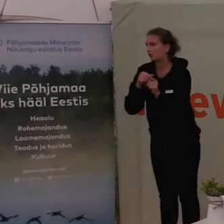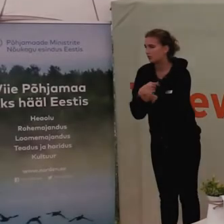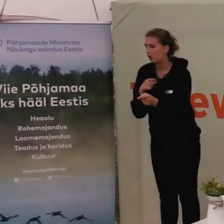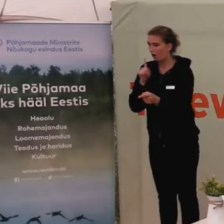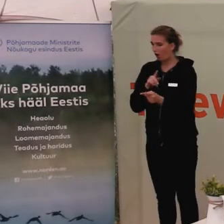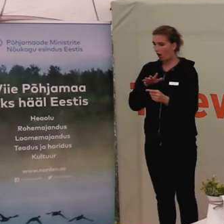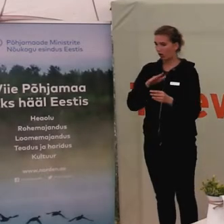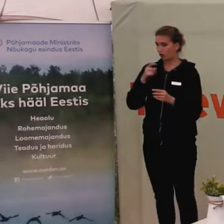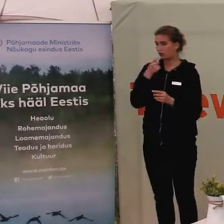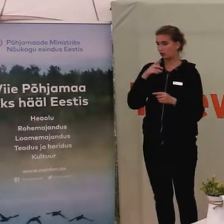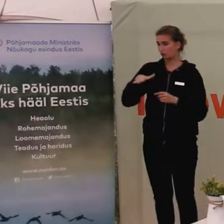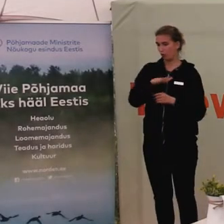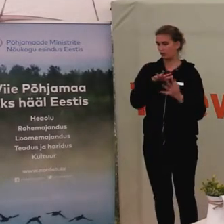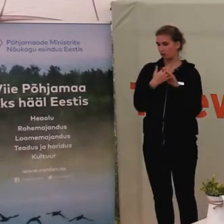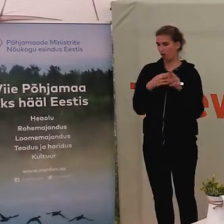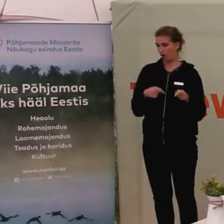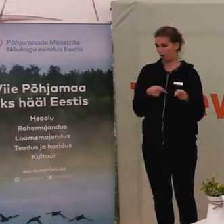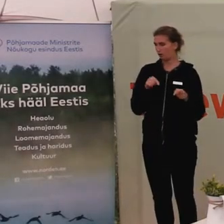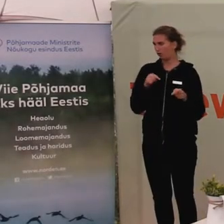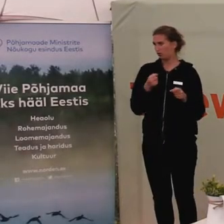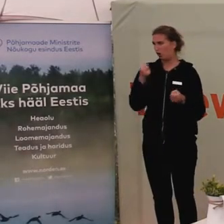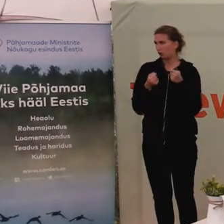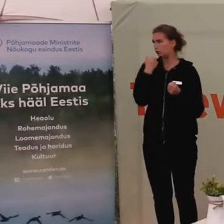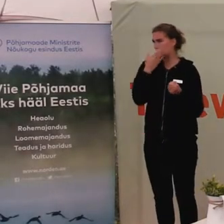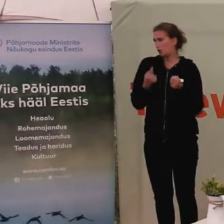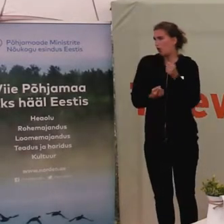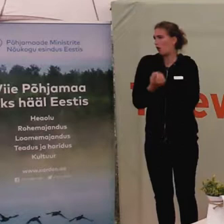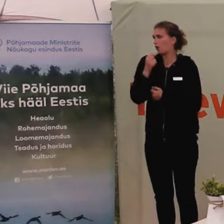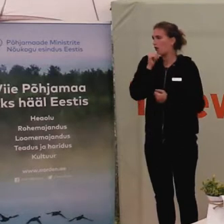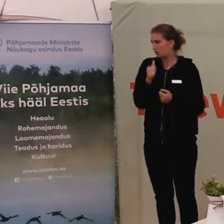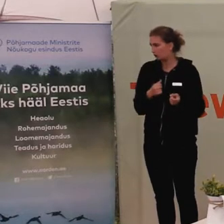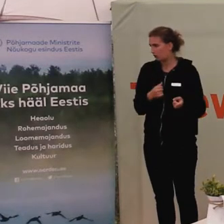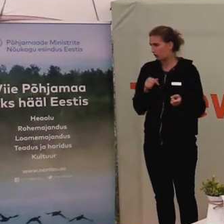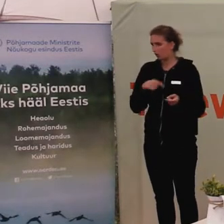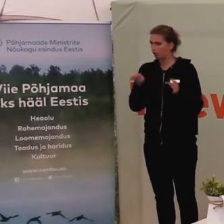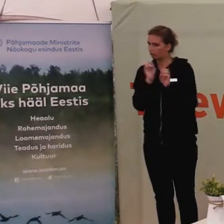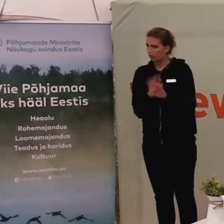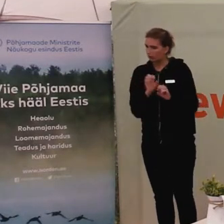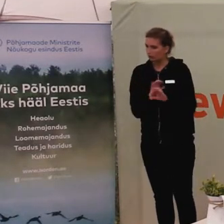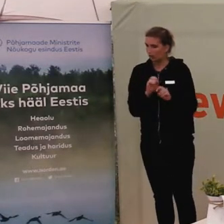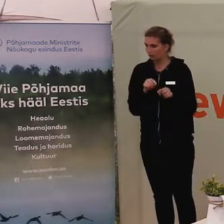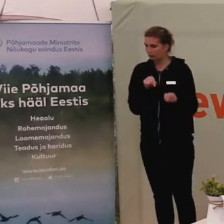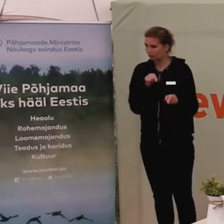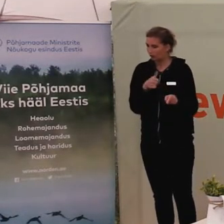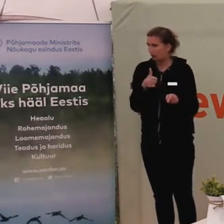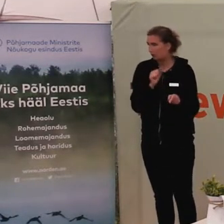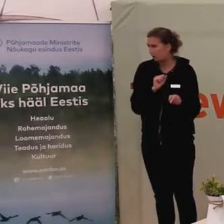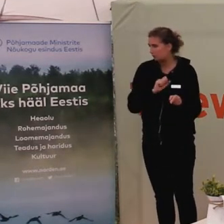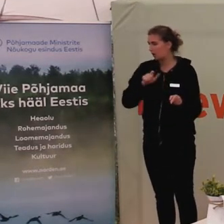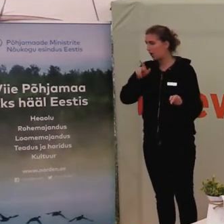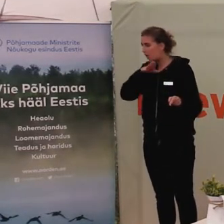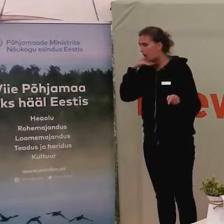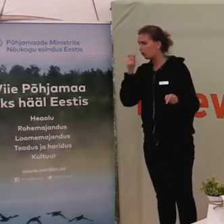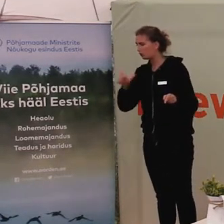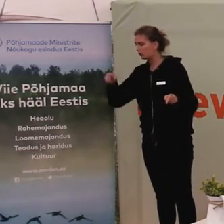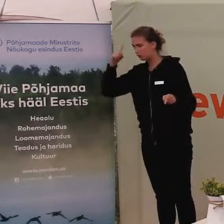countryside in Finland, you cannot survive without car. So, and this explains why these true Finns have been so good, because many people think that,